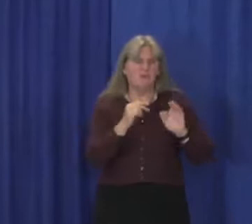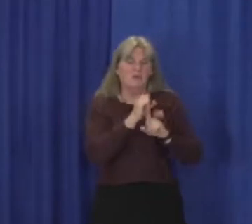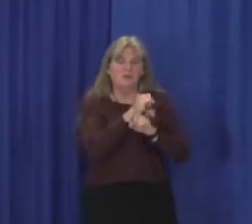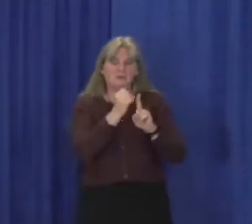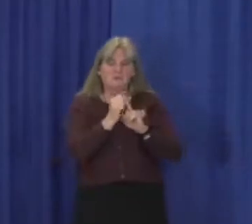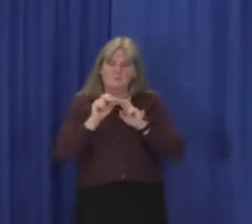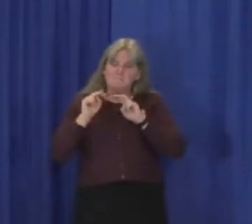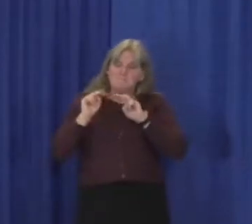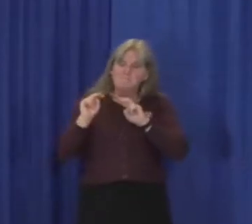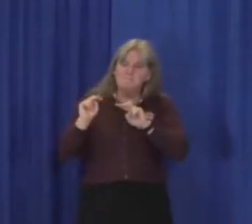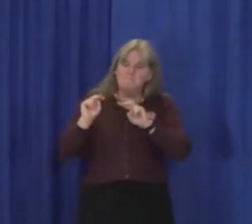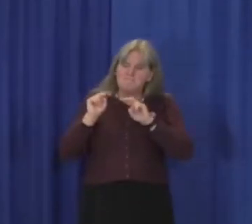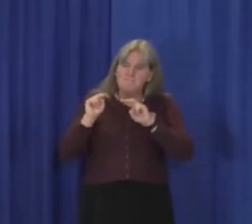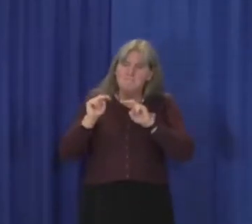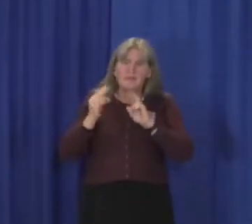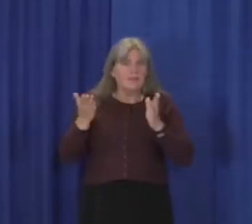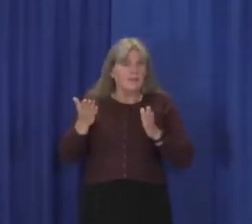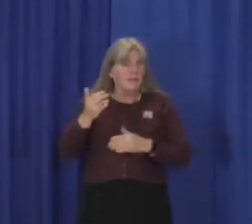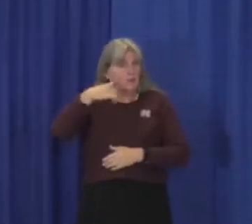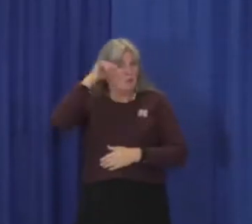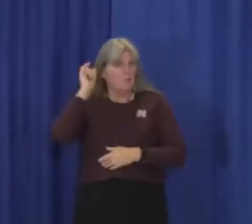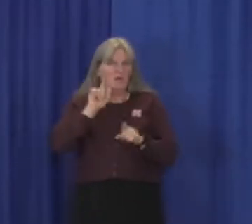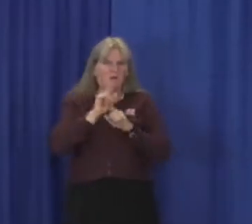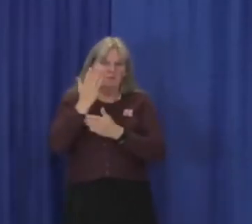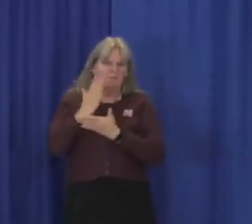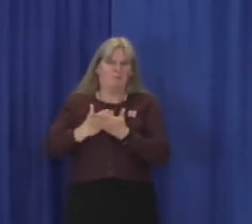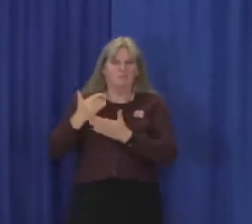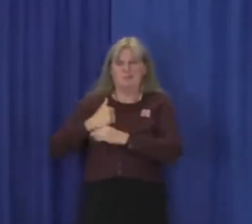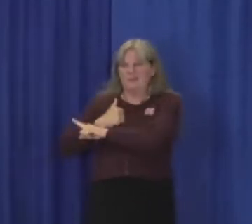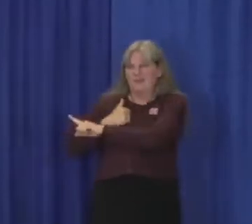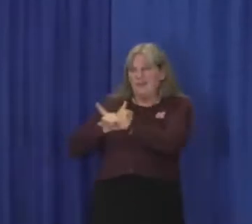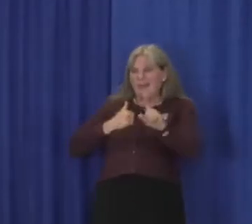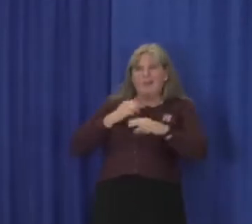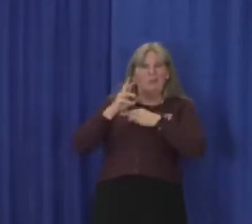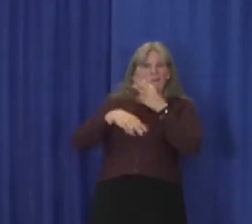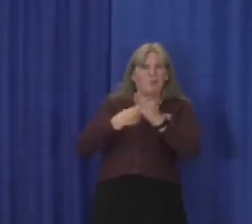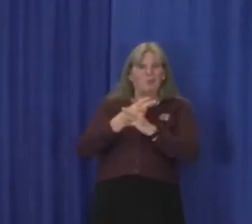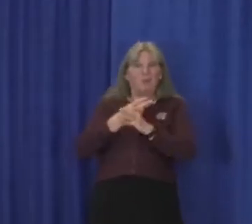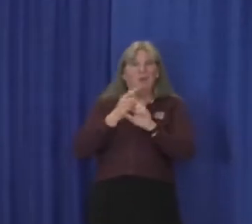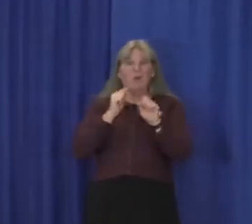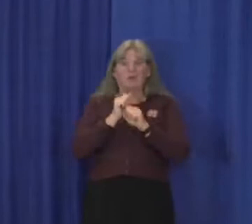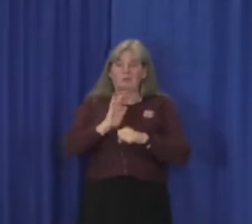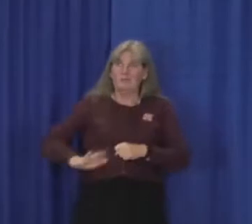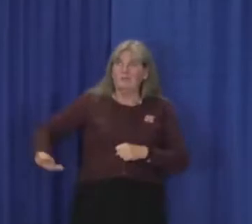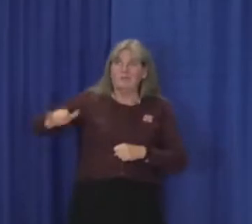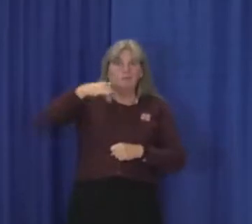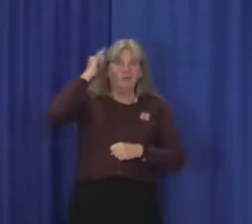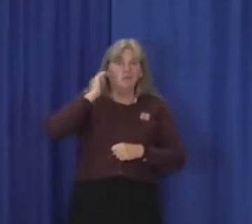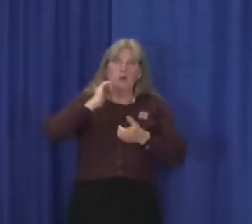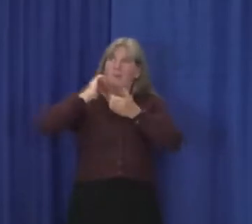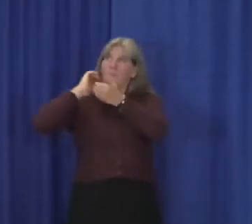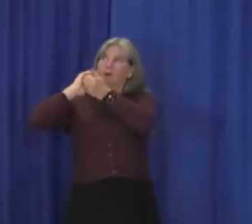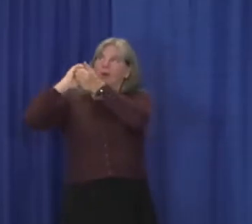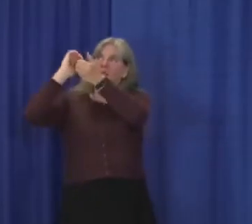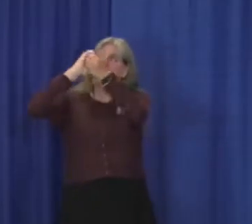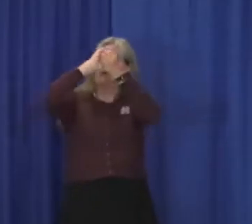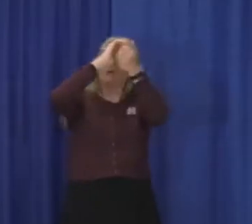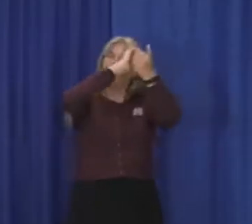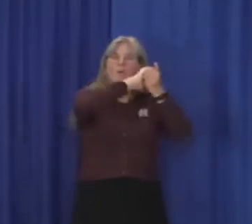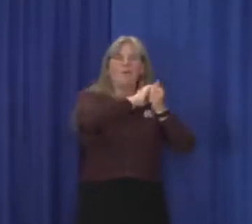situation here and in other jurisdictions and continue to engage with our partners across the territory and across the country.